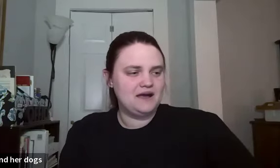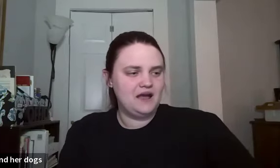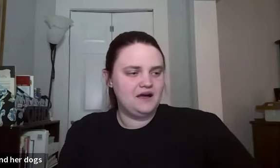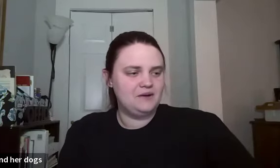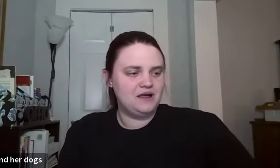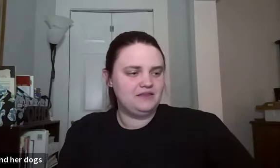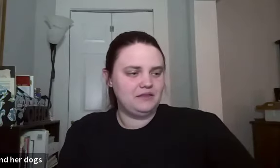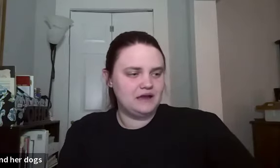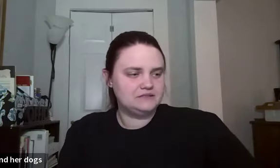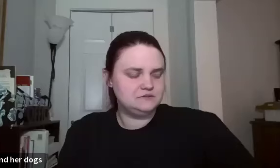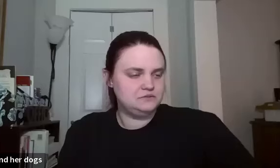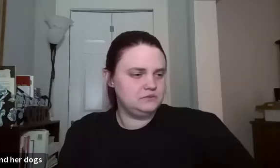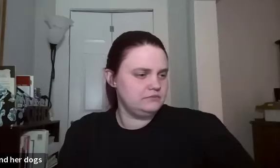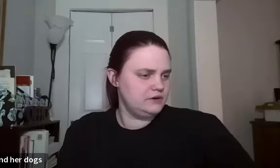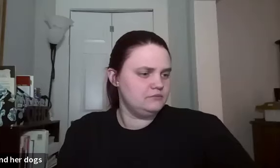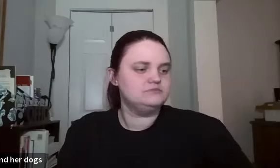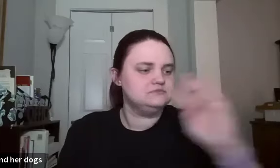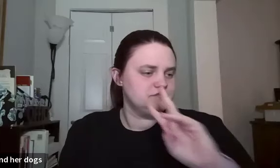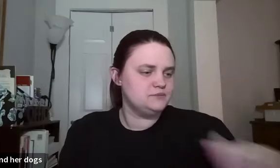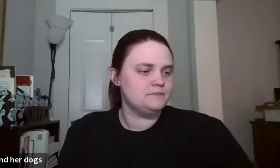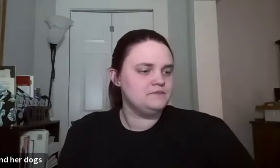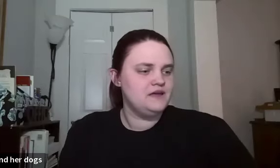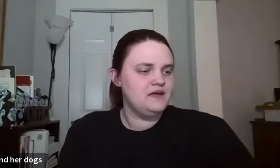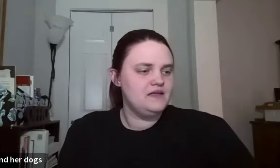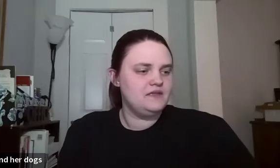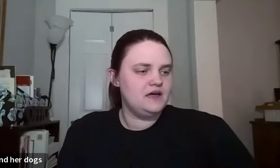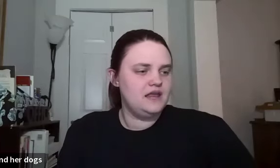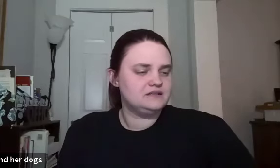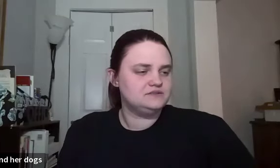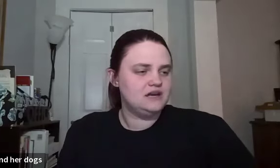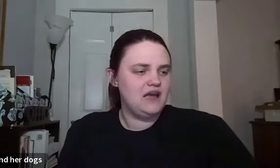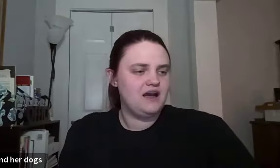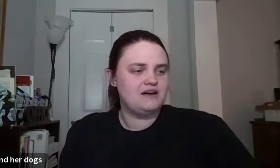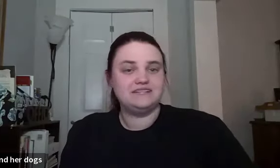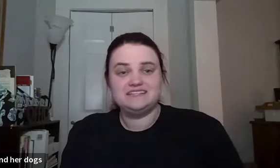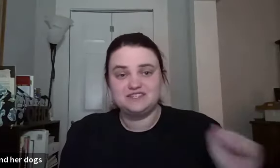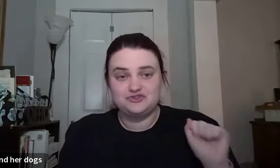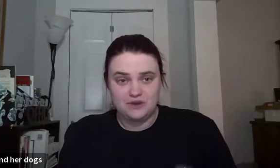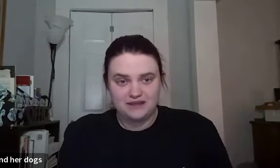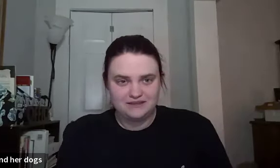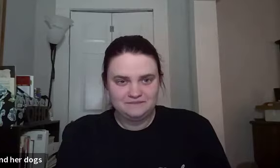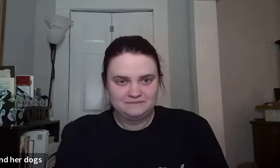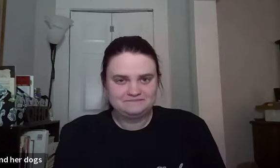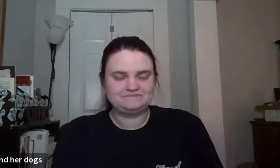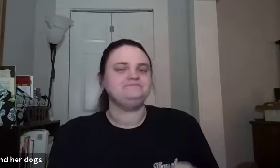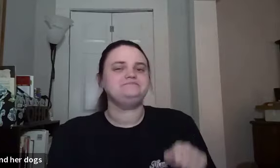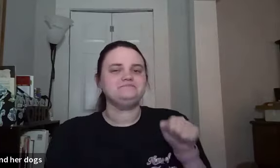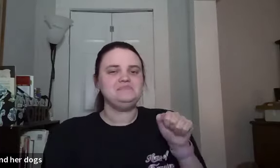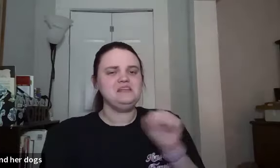My last, no, two more. The next one I have is dragon. I